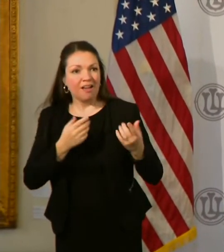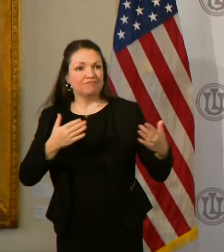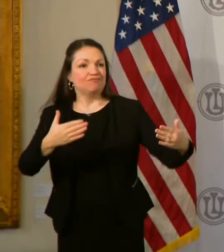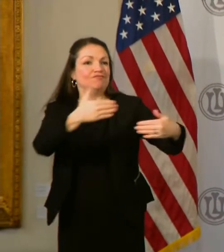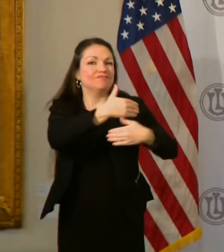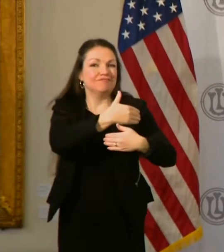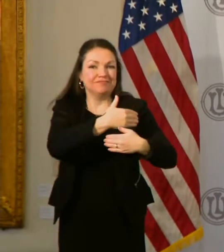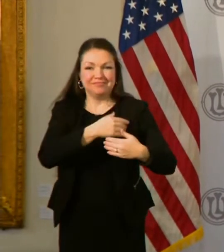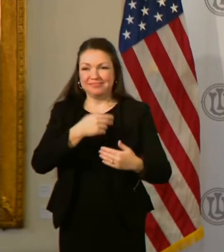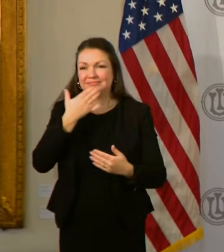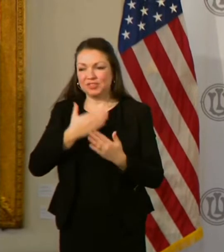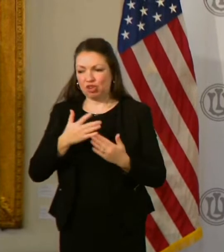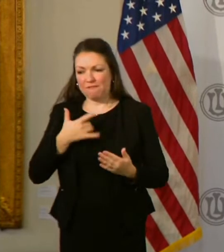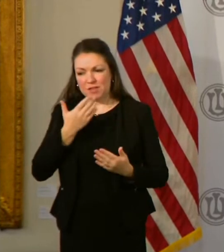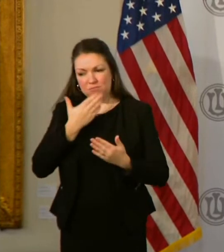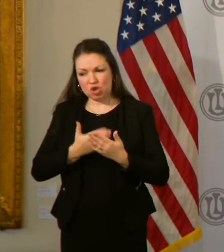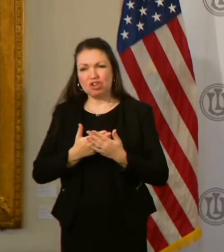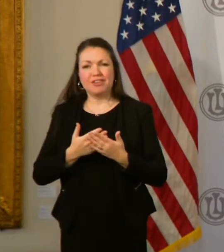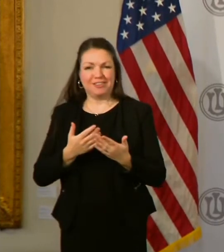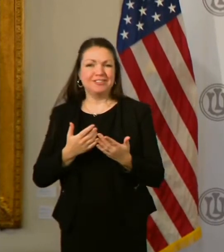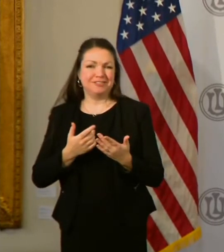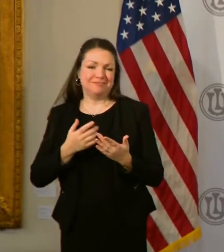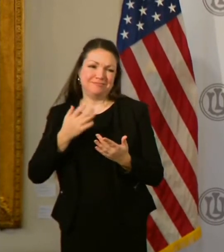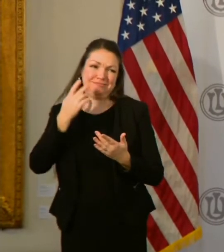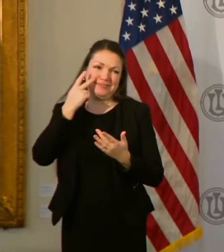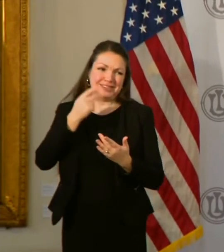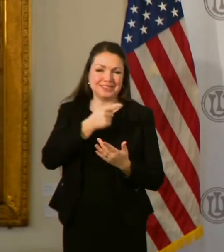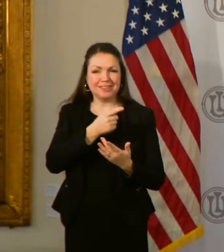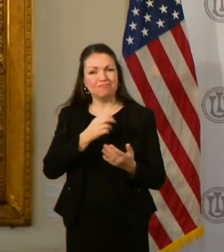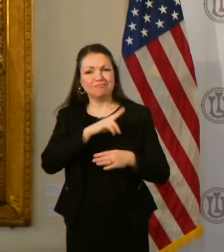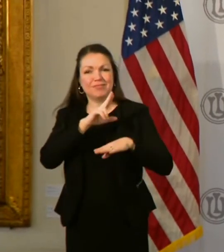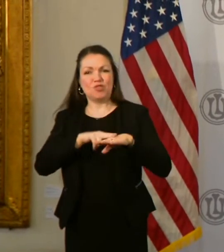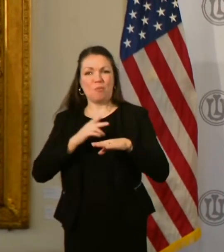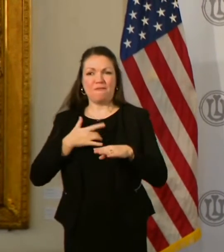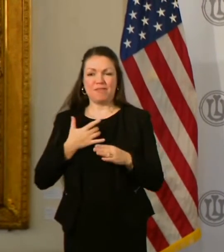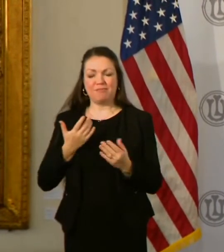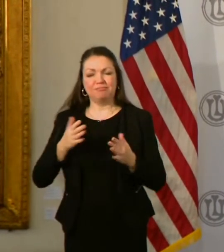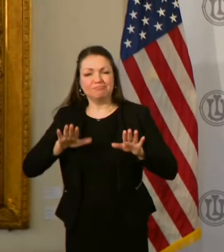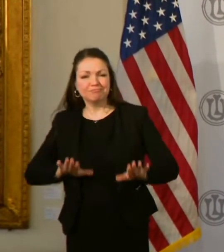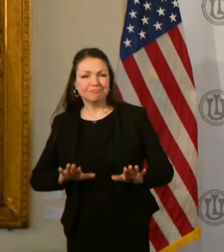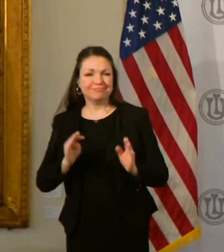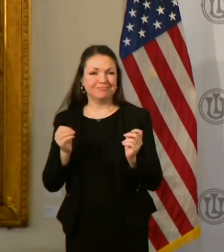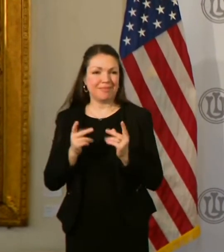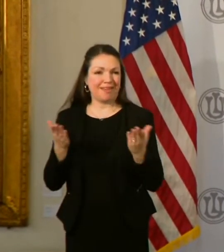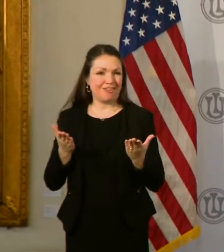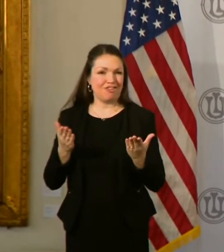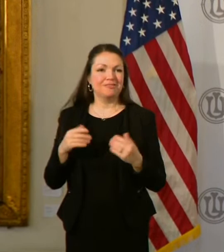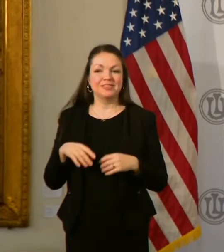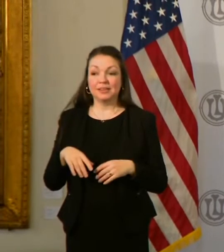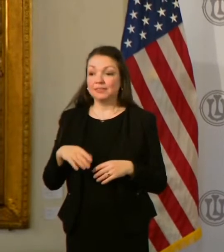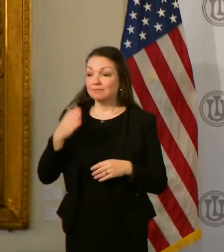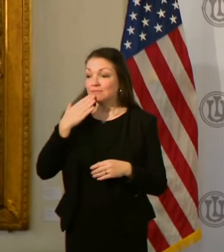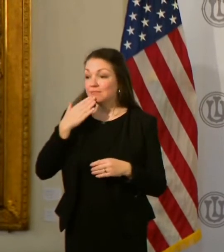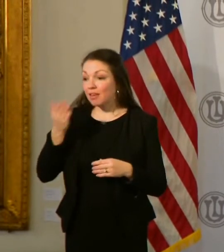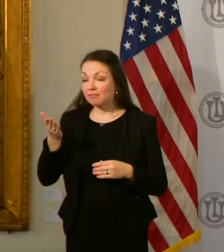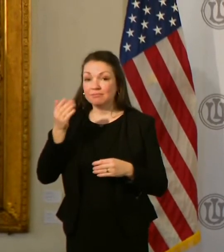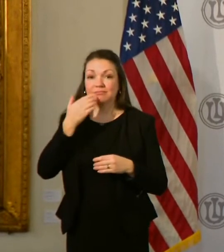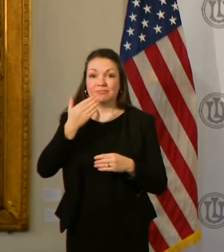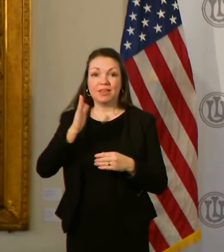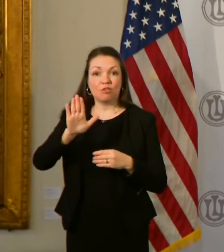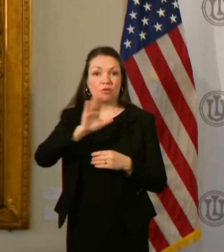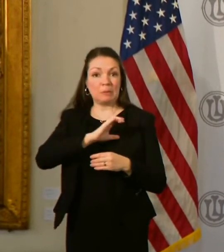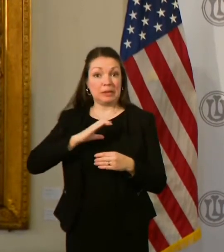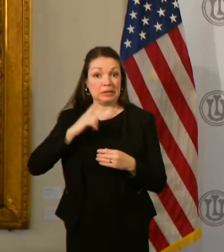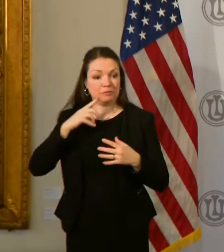some semblance of normalcy back here at the Union League Club. I want to thank you and your committee for hosting me here